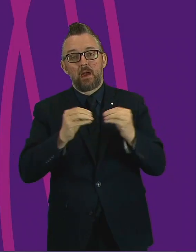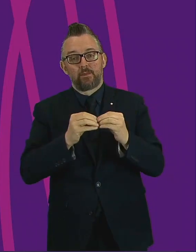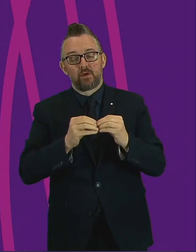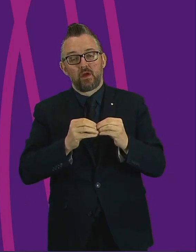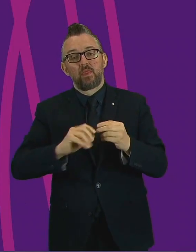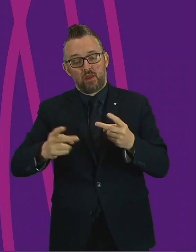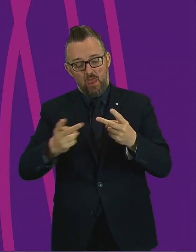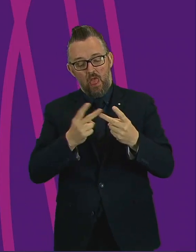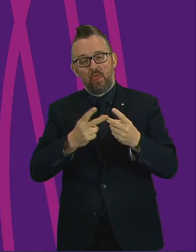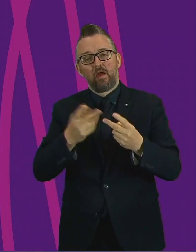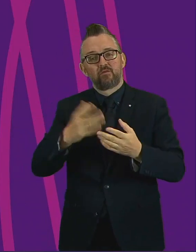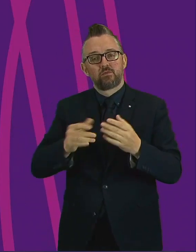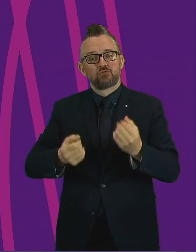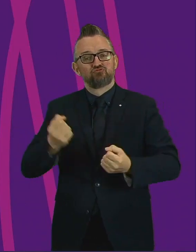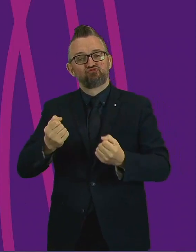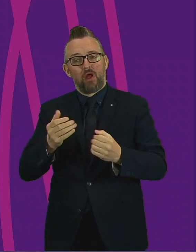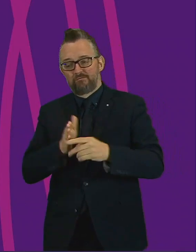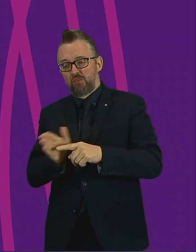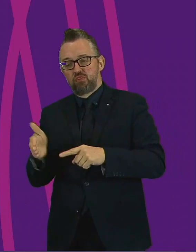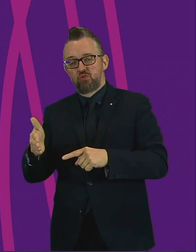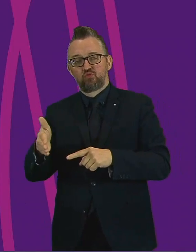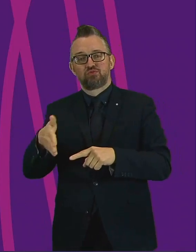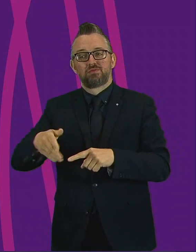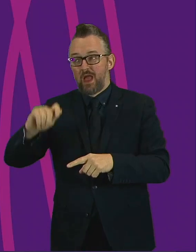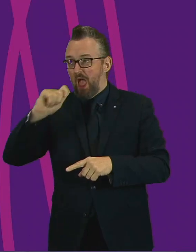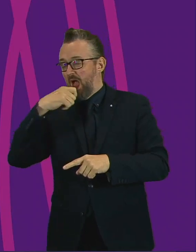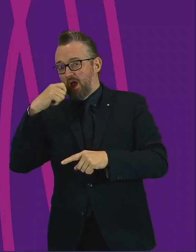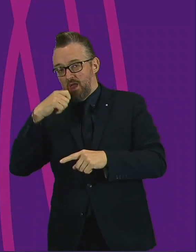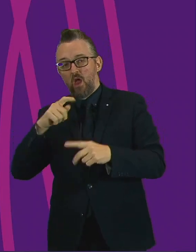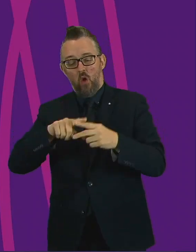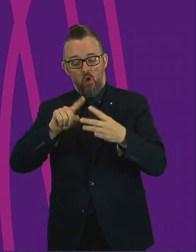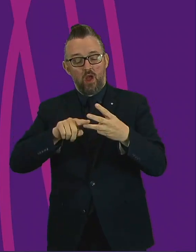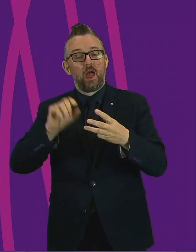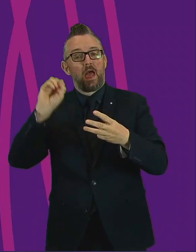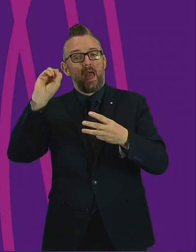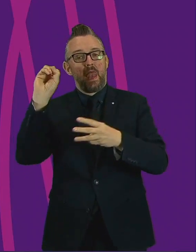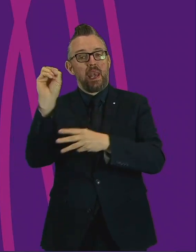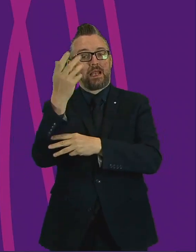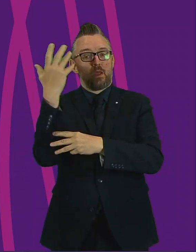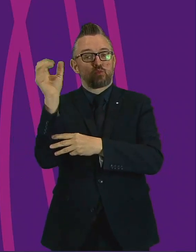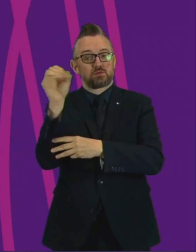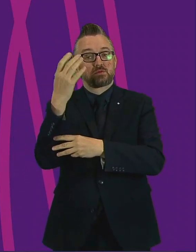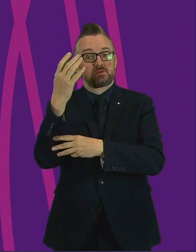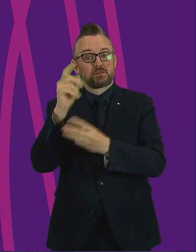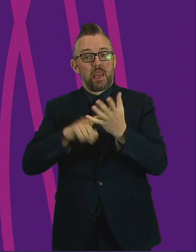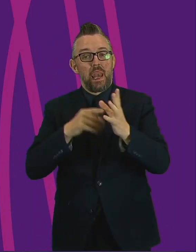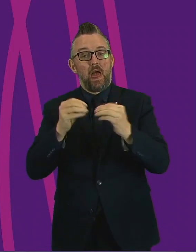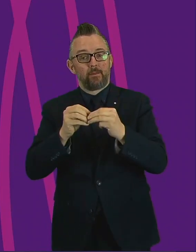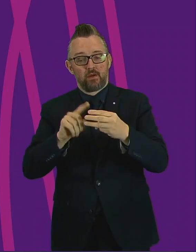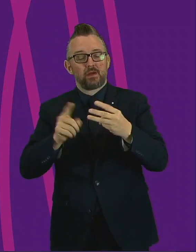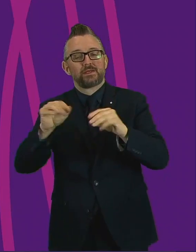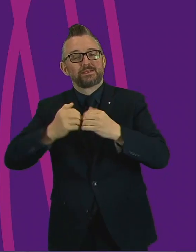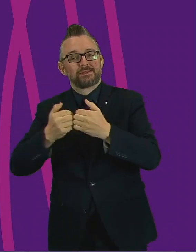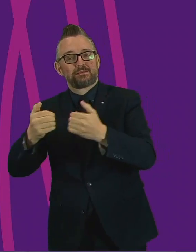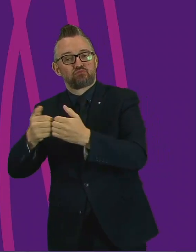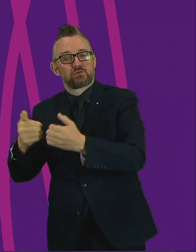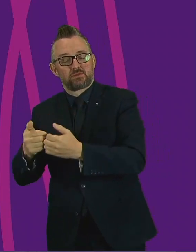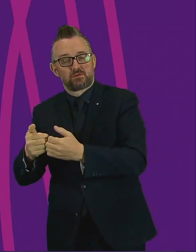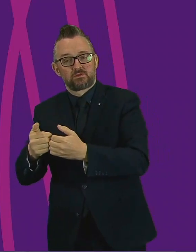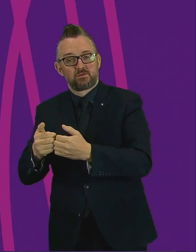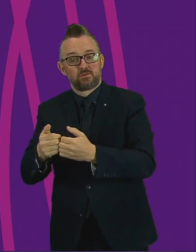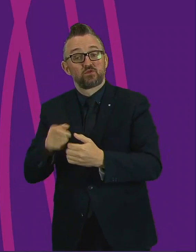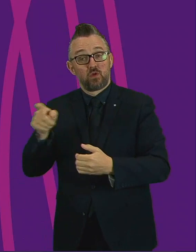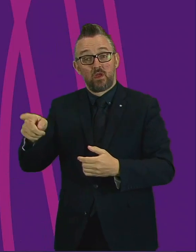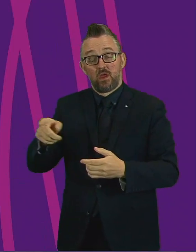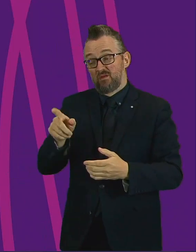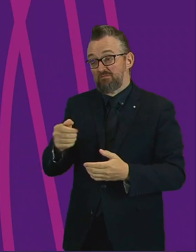through drive-thrus and the Lighthouse lab, are a separate strand to that. Well, Willie Rennie is saying they're minimal. These are and will grow